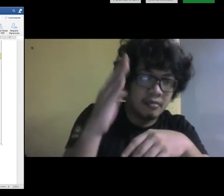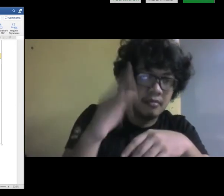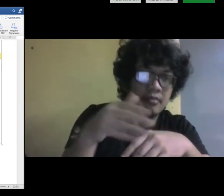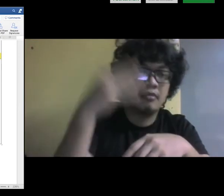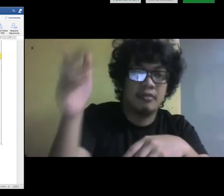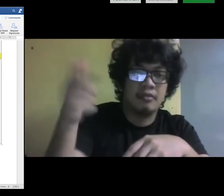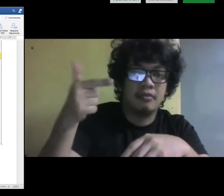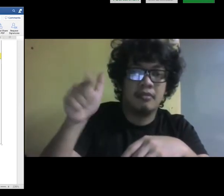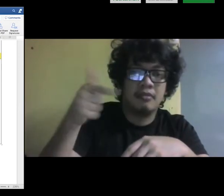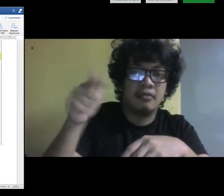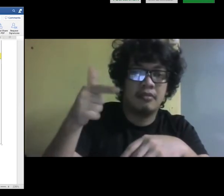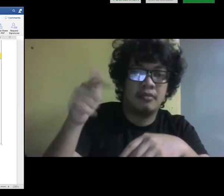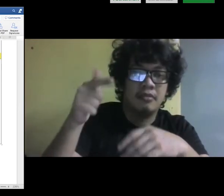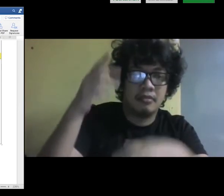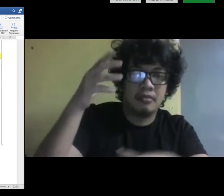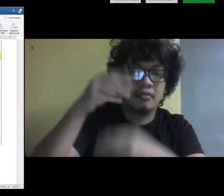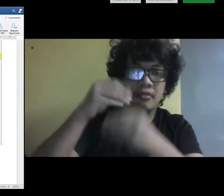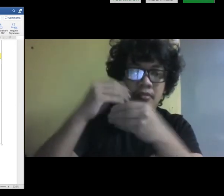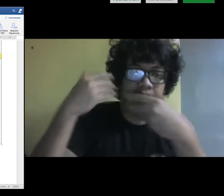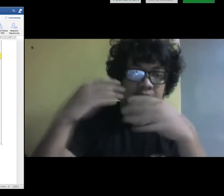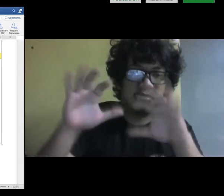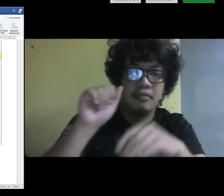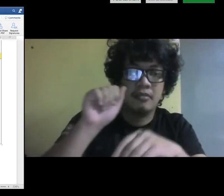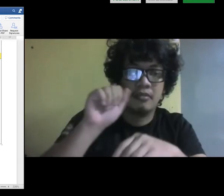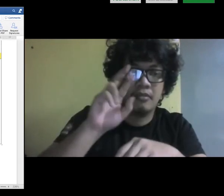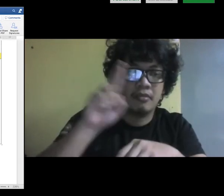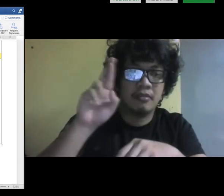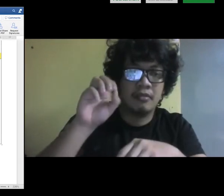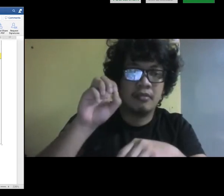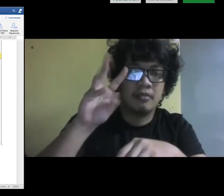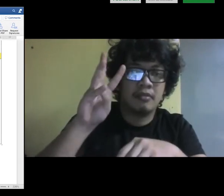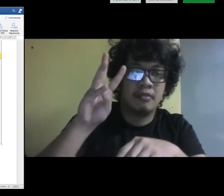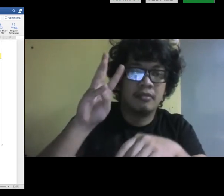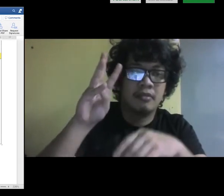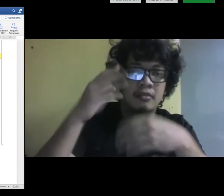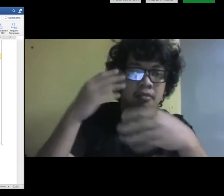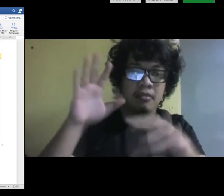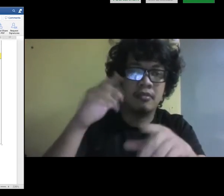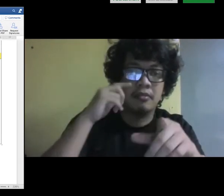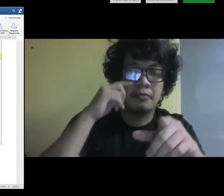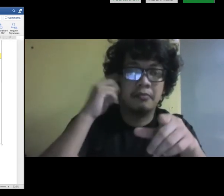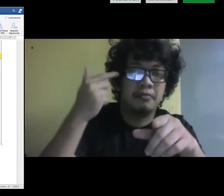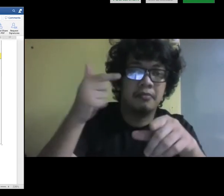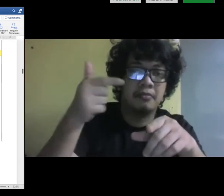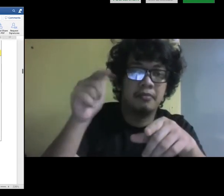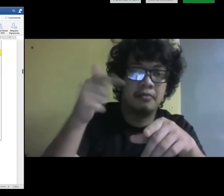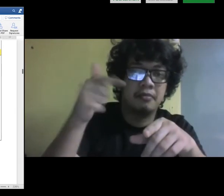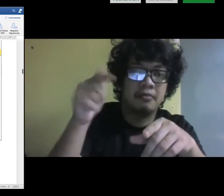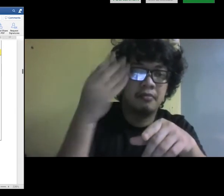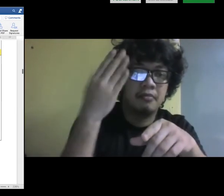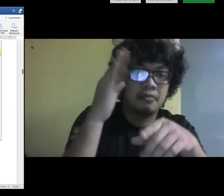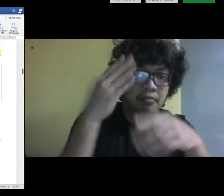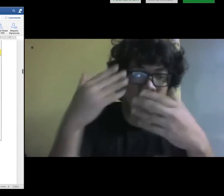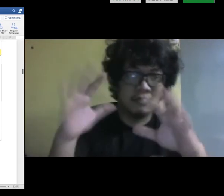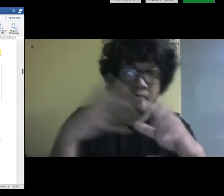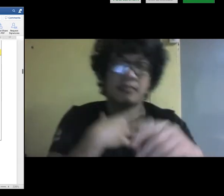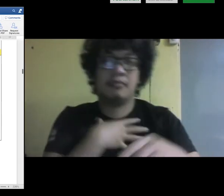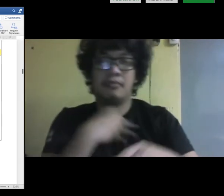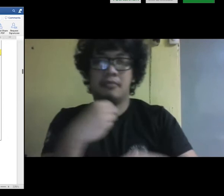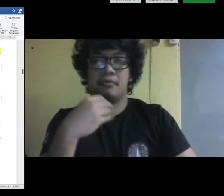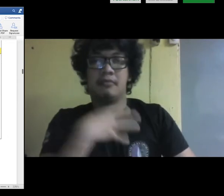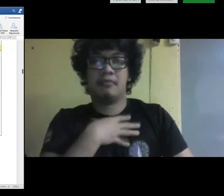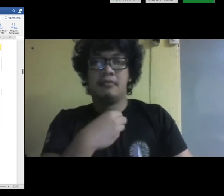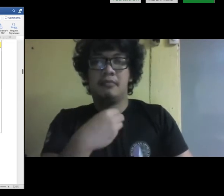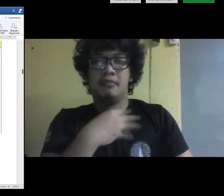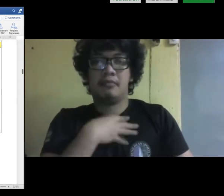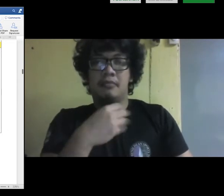So blue, and then green, Green. and then we added those arrows, those